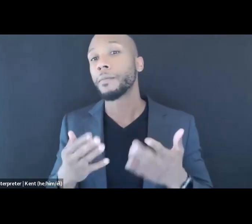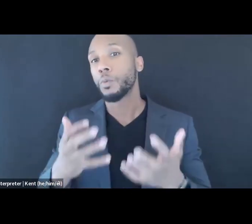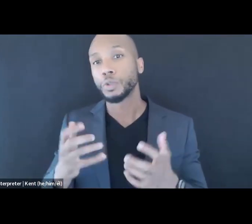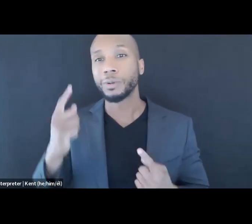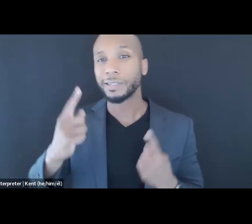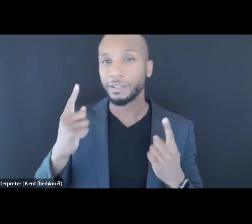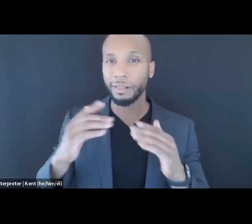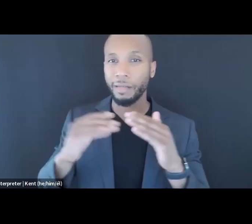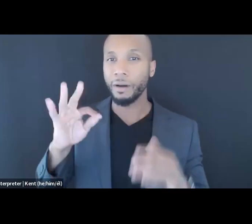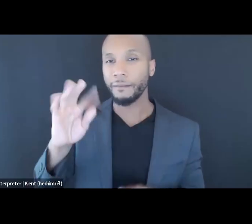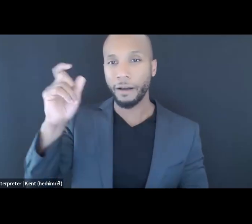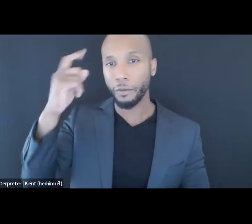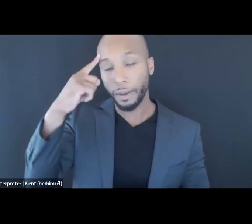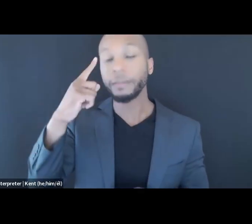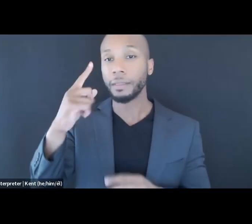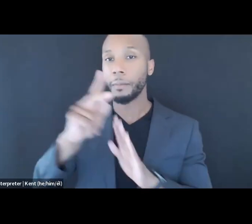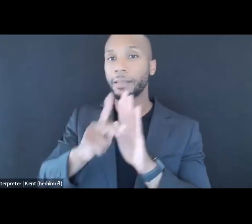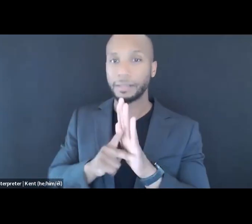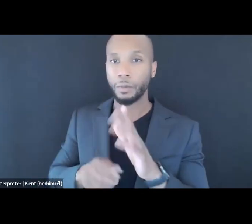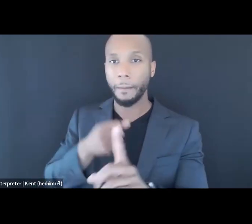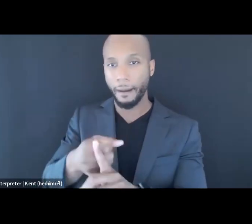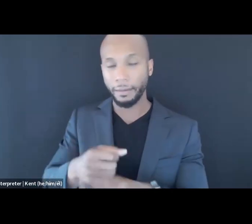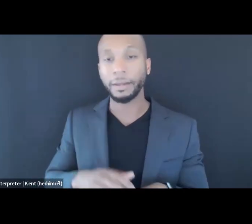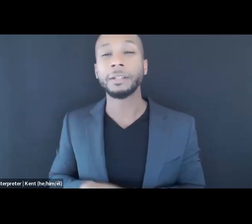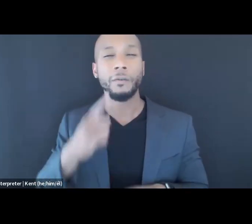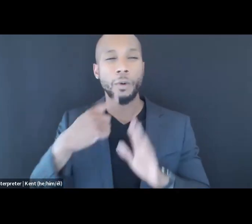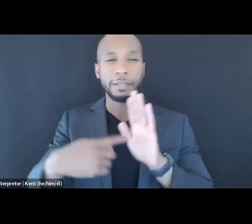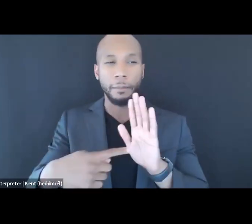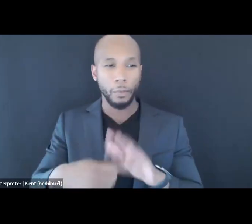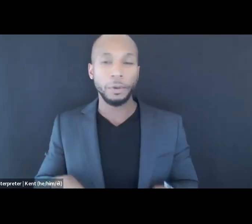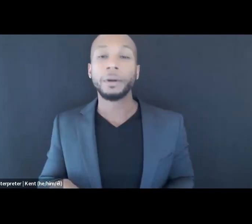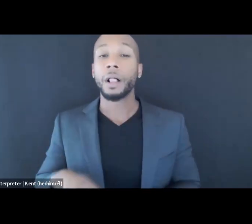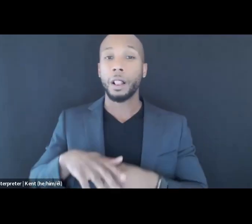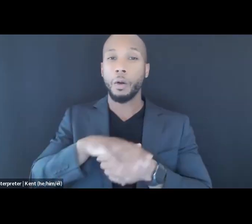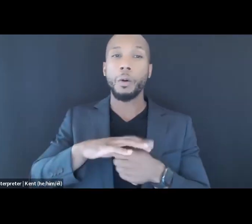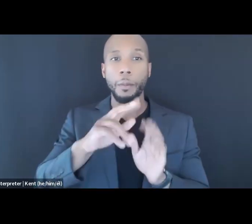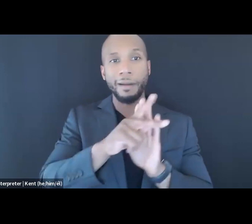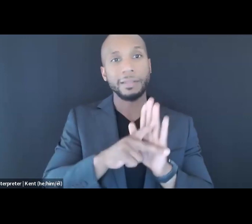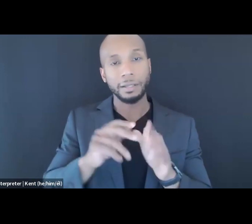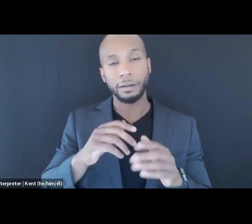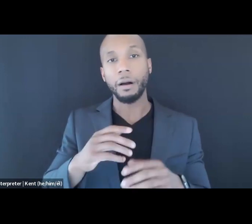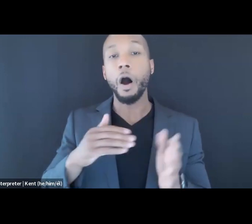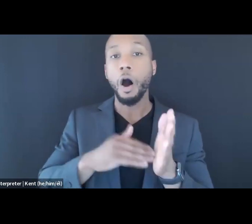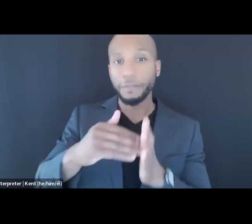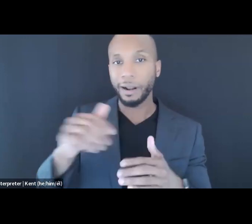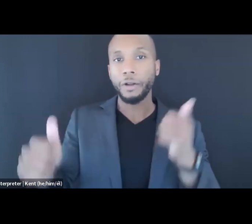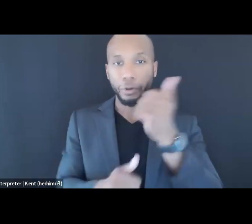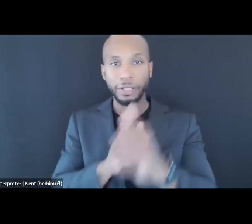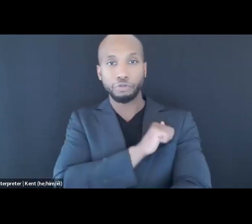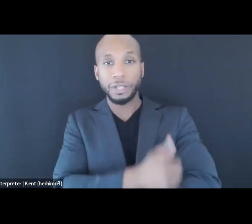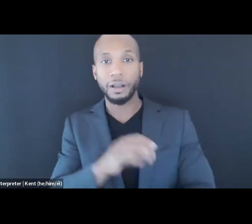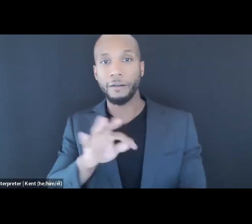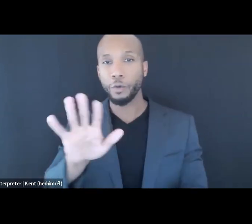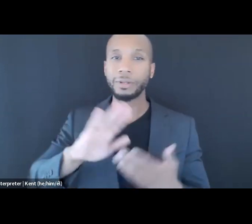to consider the level of government that the policy affects. So, for example, local policies often fall under the jurisdiction